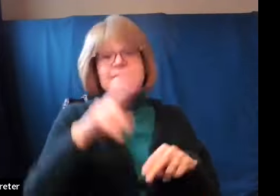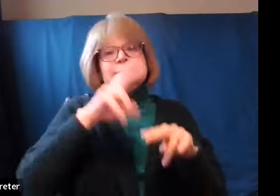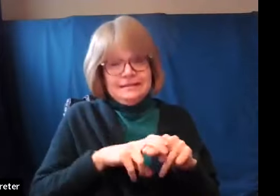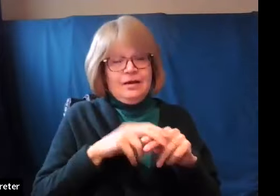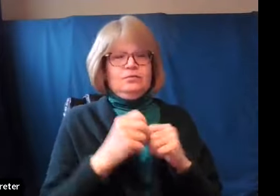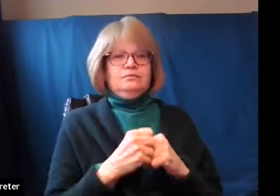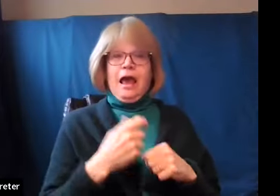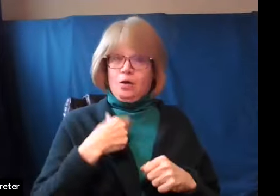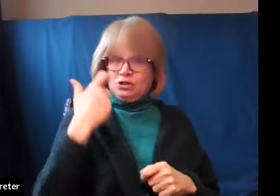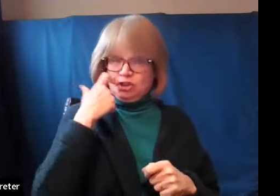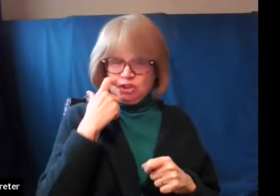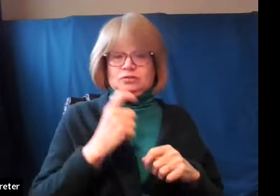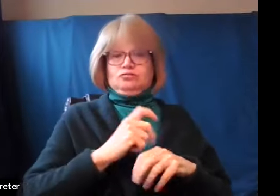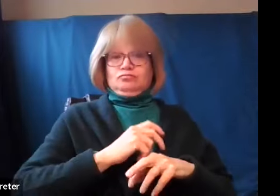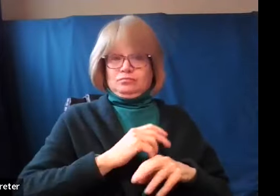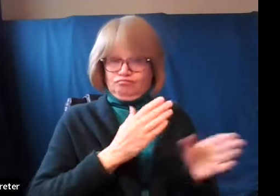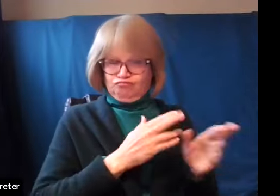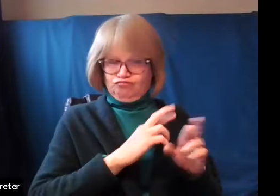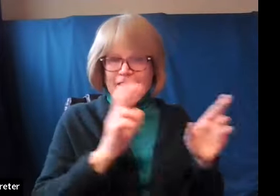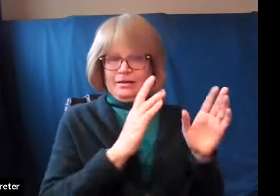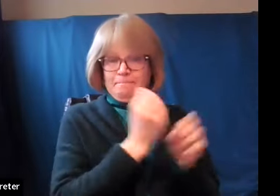seat. I was just about to prepare dinner."